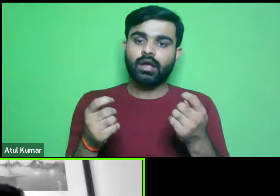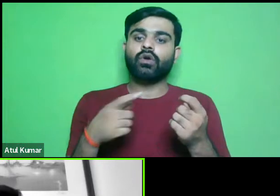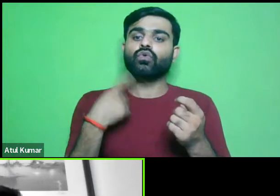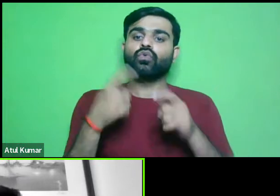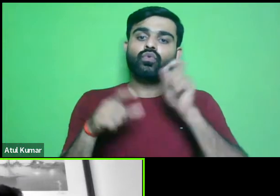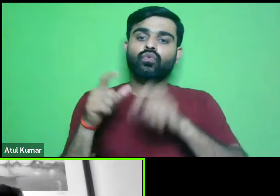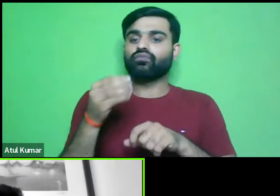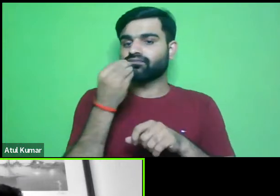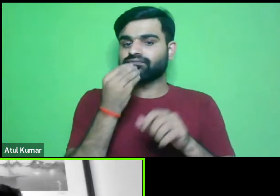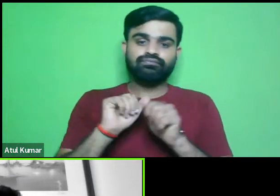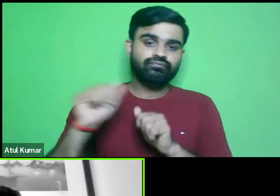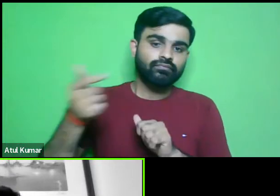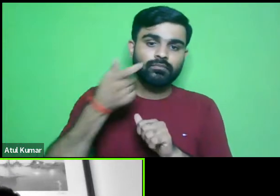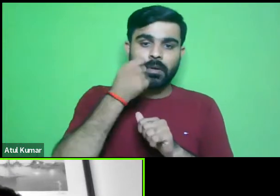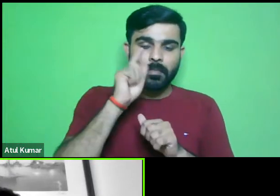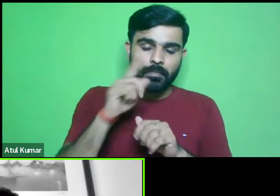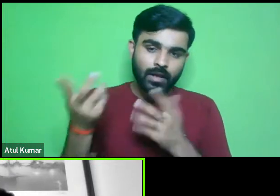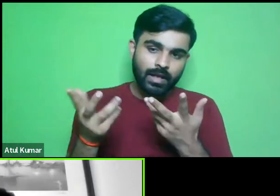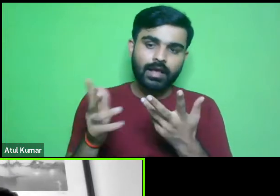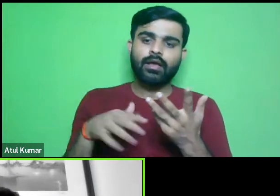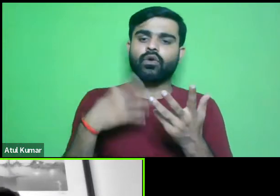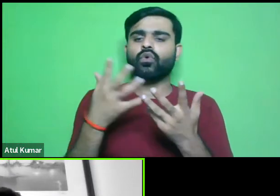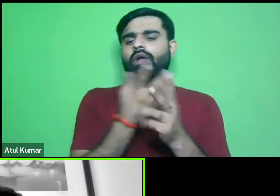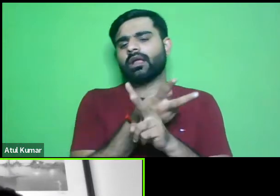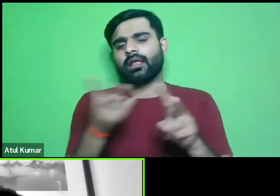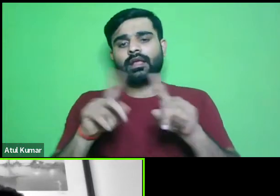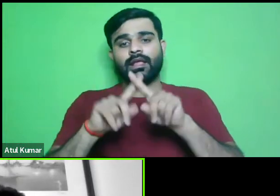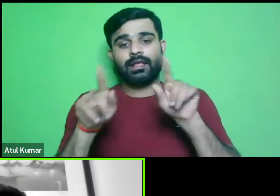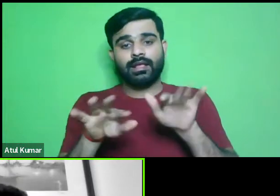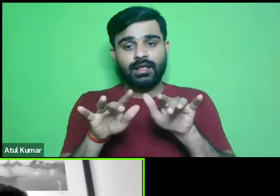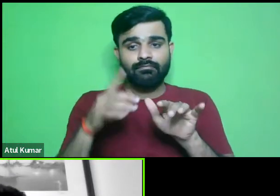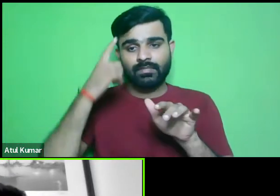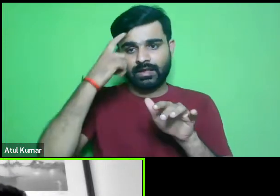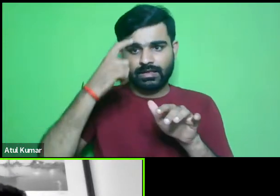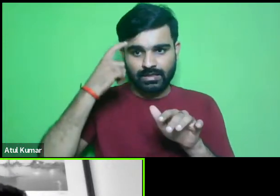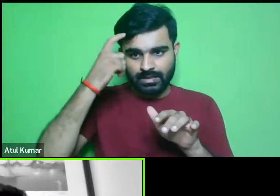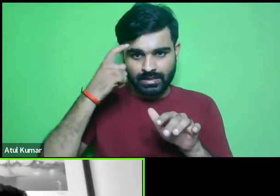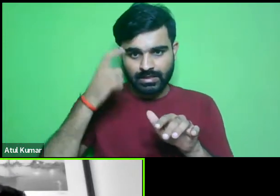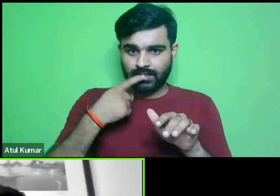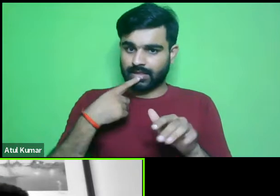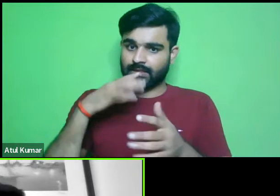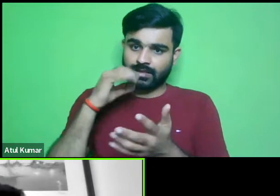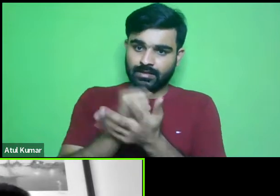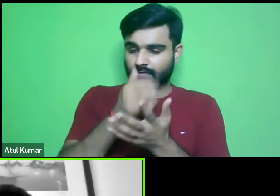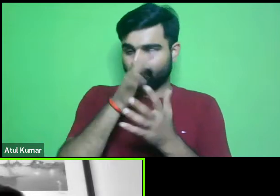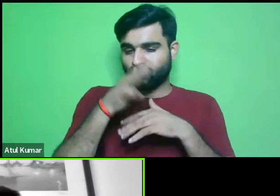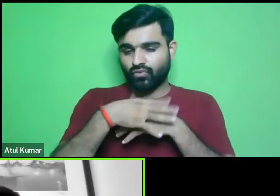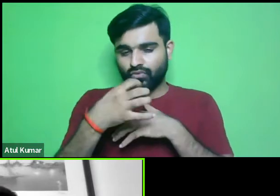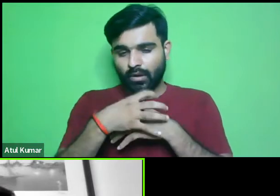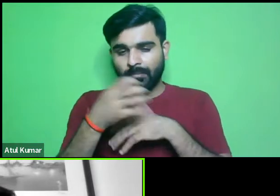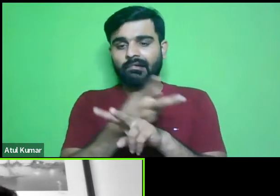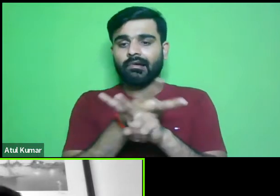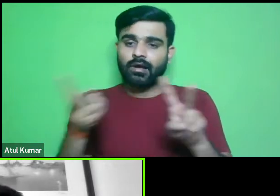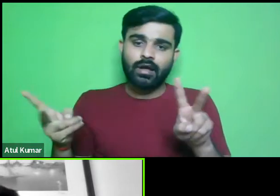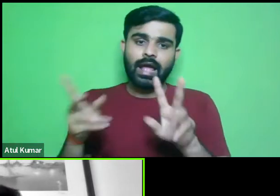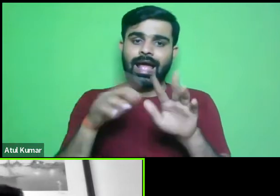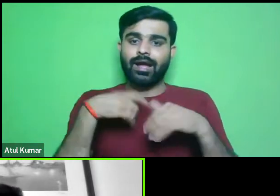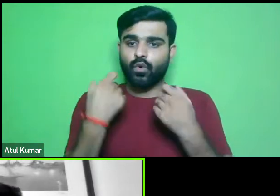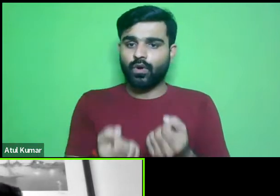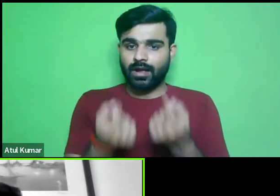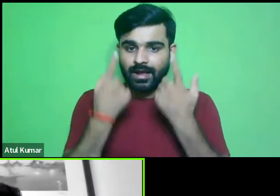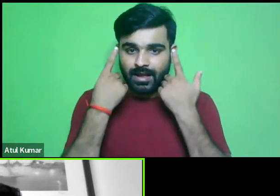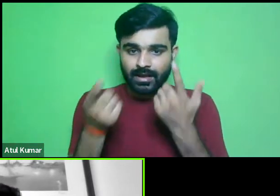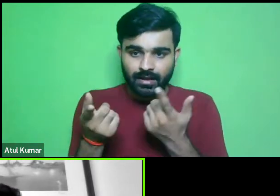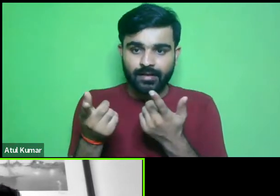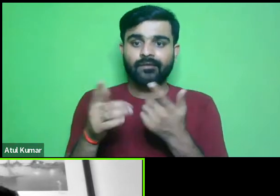have been taken away from their parents, all because the computer system thought that someone was committing fraud on the basis of how they were spending their money or how